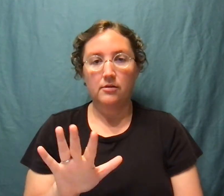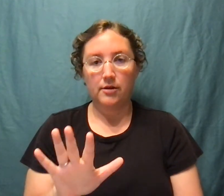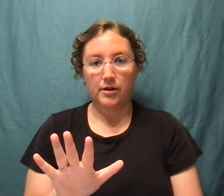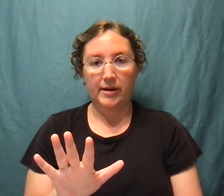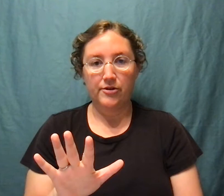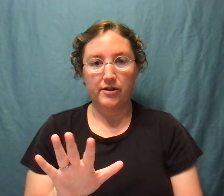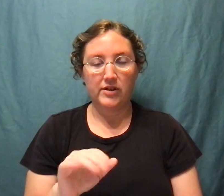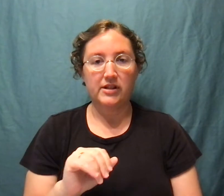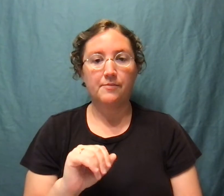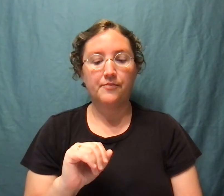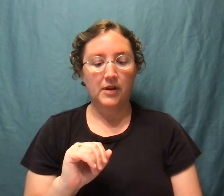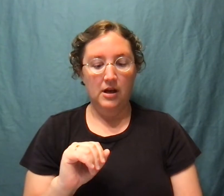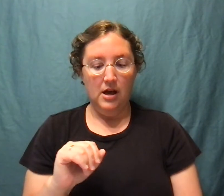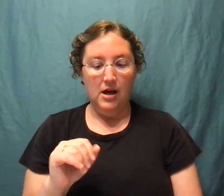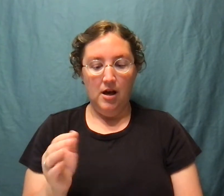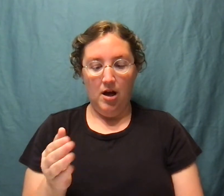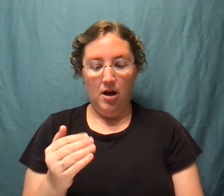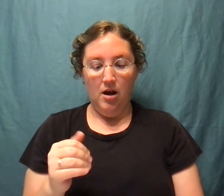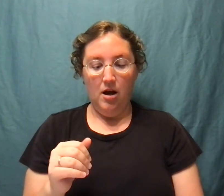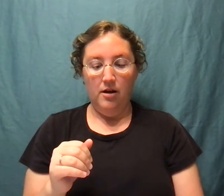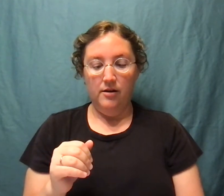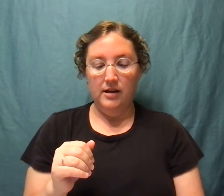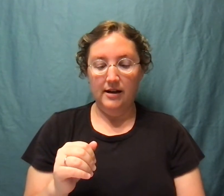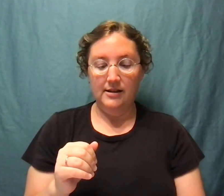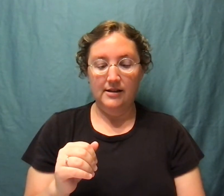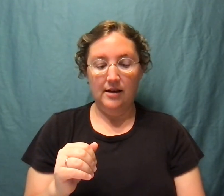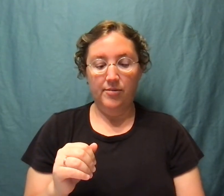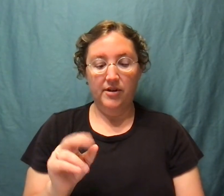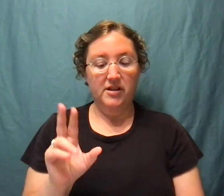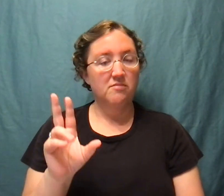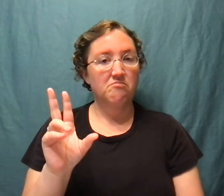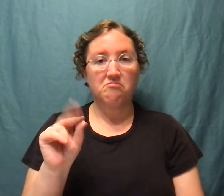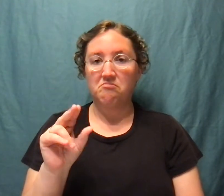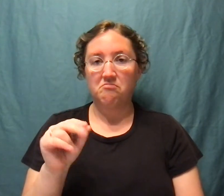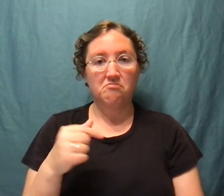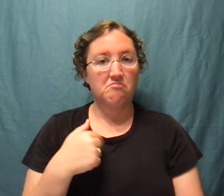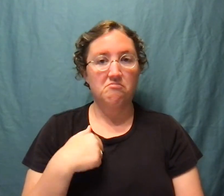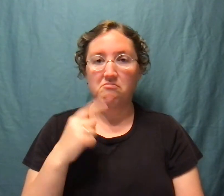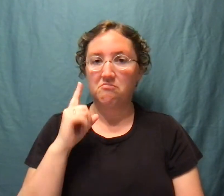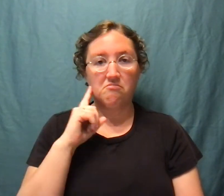You're going to make yourself dizzy. The next example is,